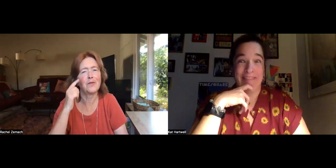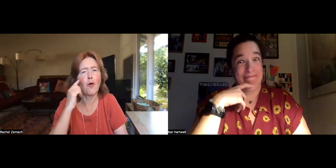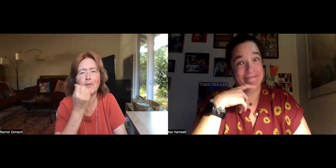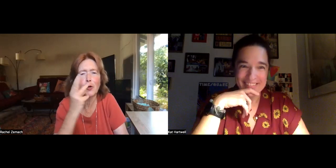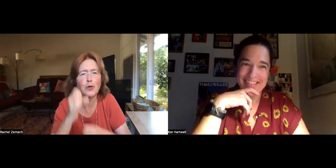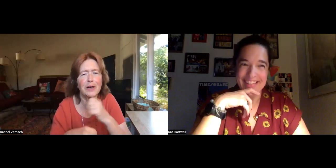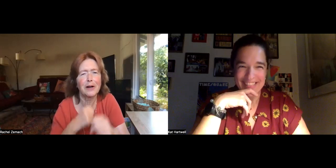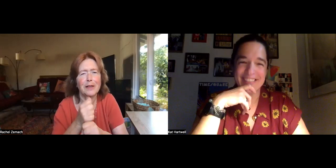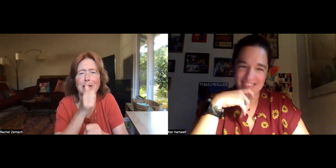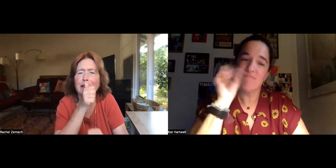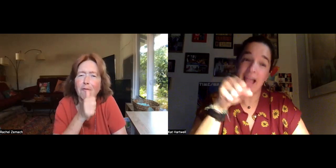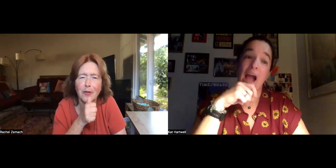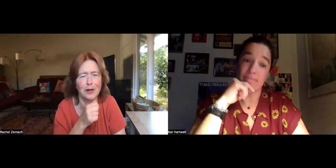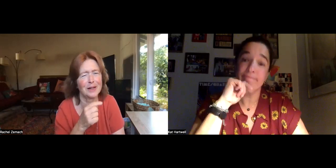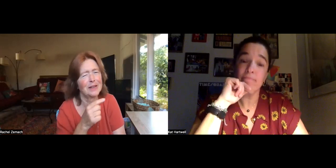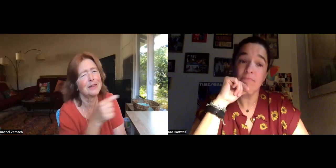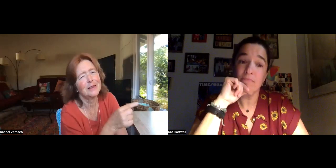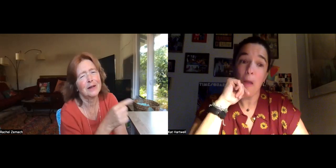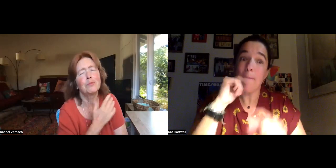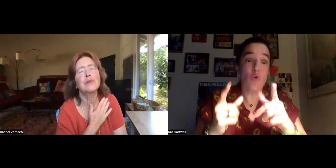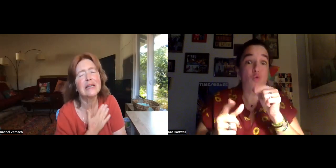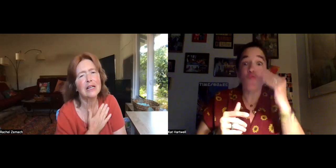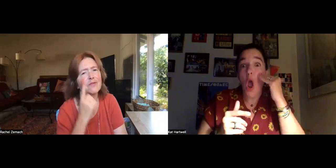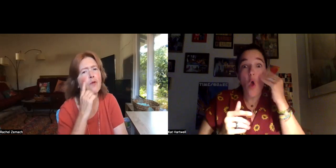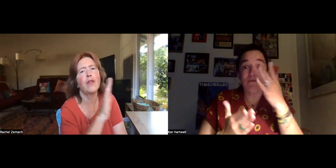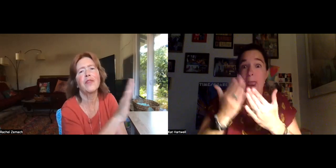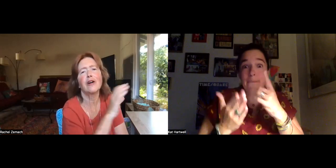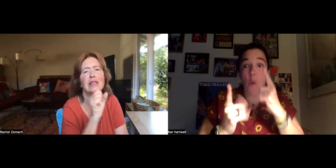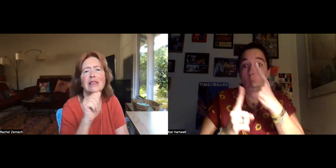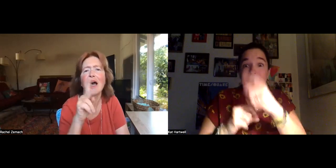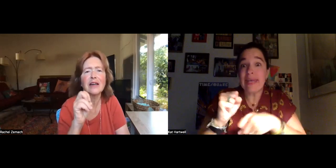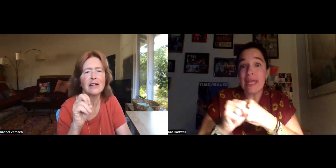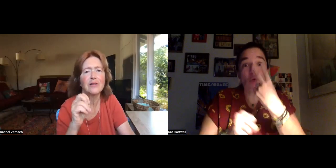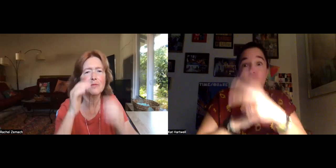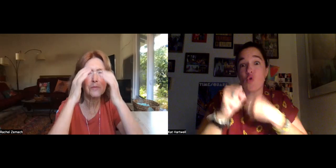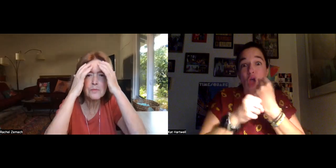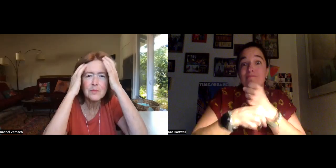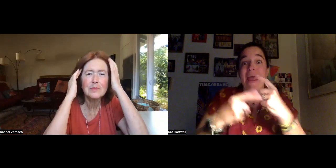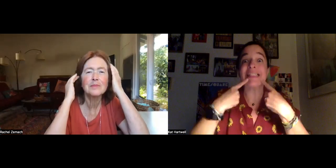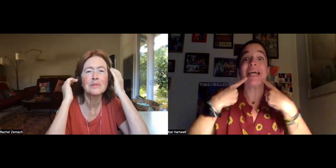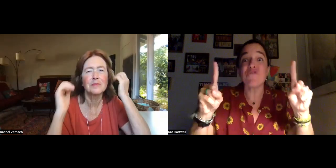for a few years, Yeah, suffer, because who please. knows, maybe one deal to make a